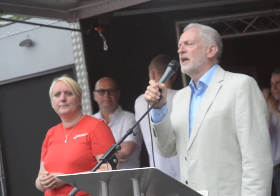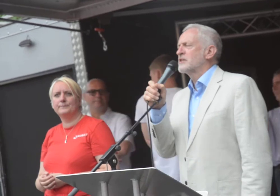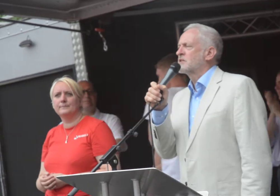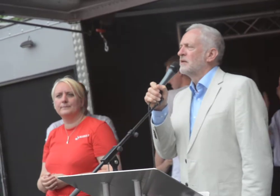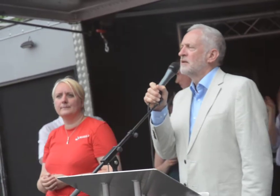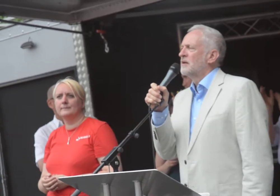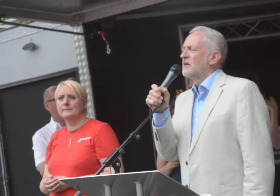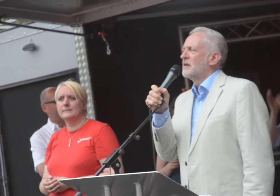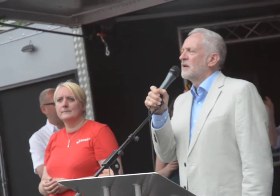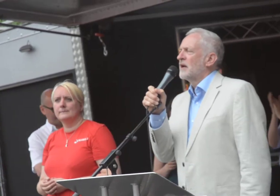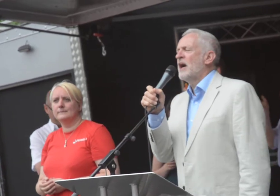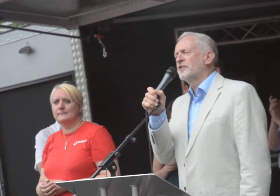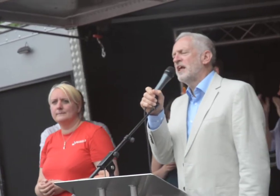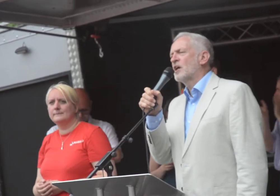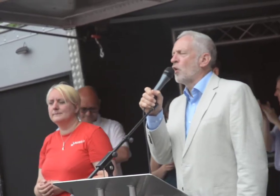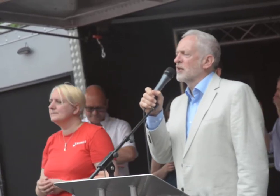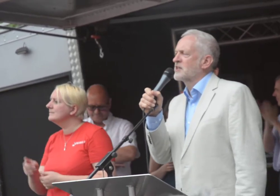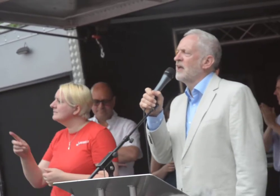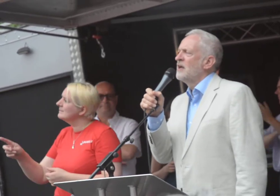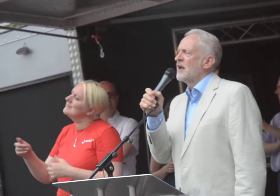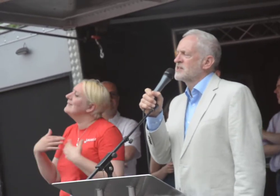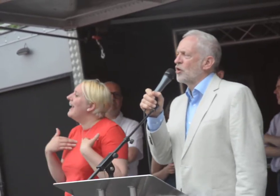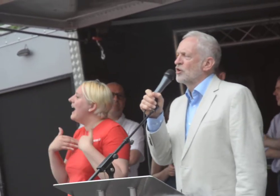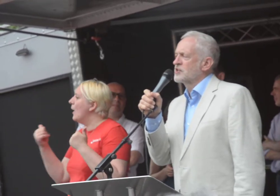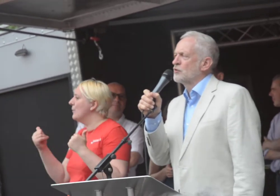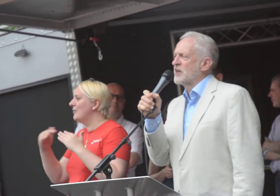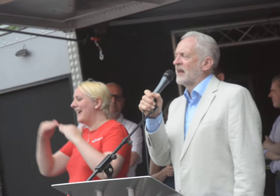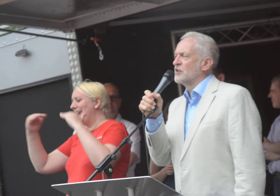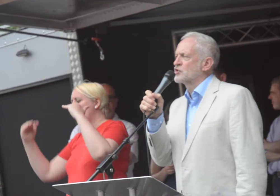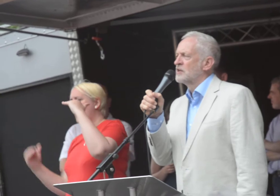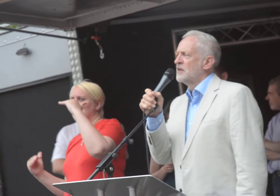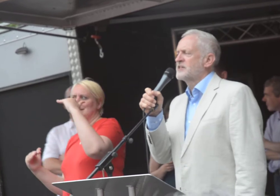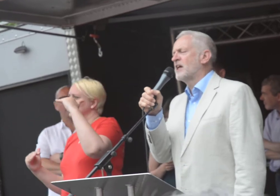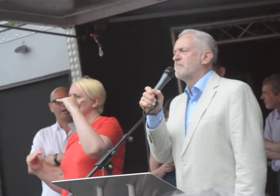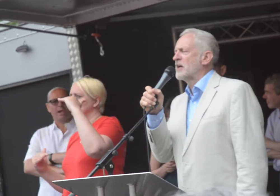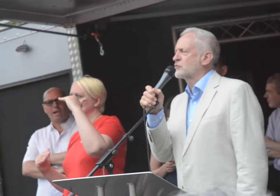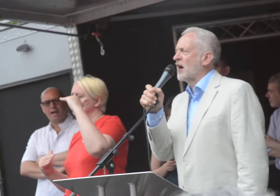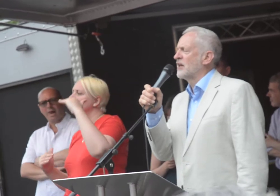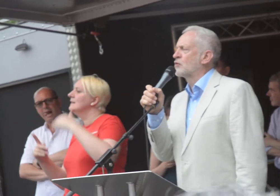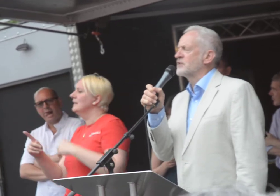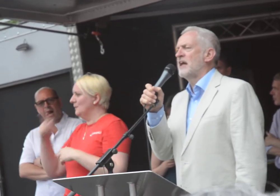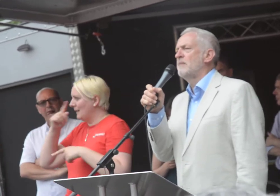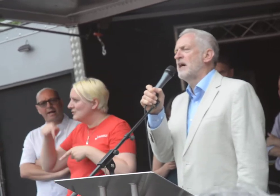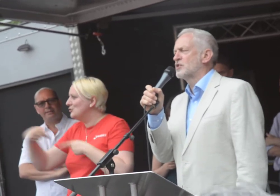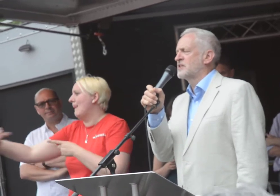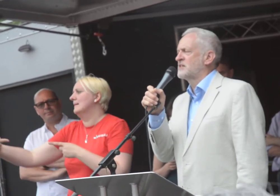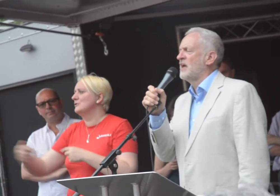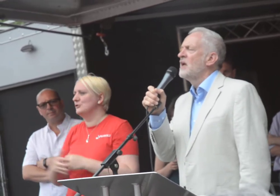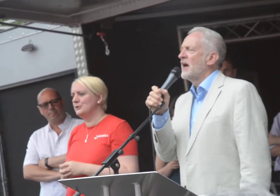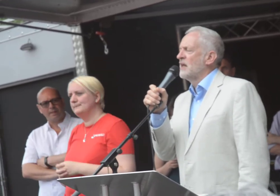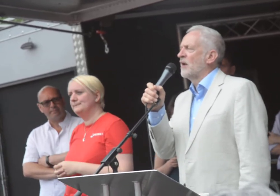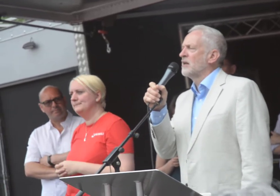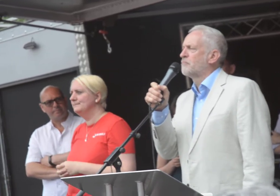So that health inequality is also challenged. Take a bus ride across any major